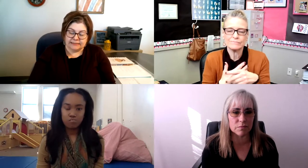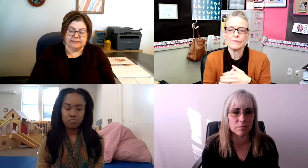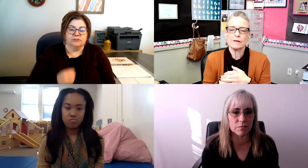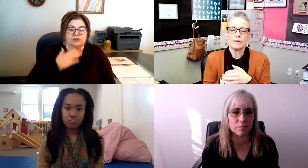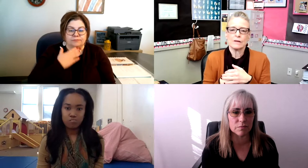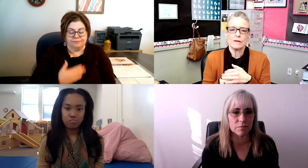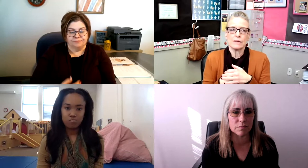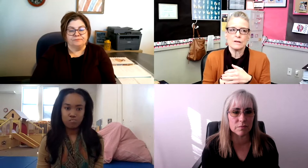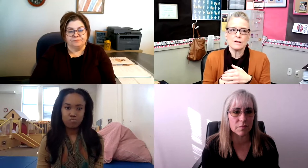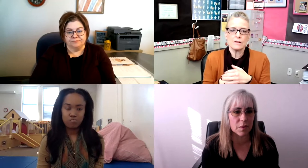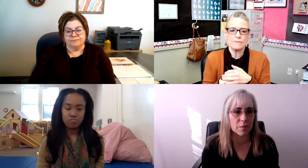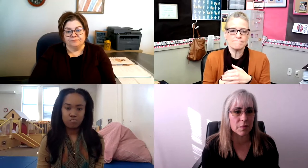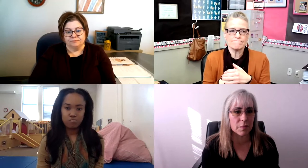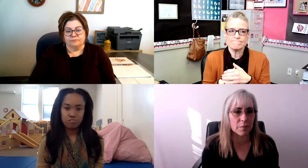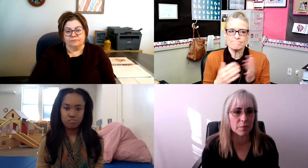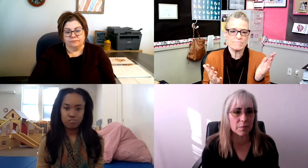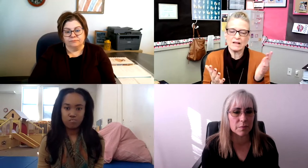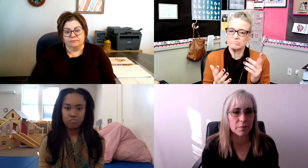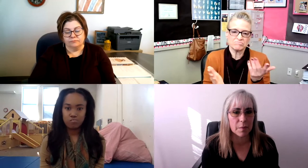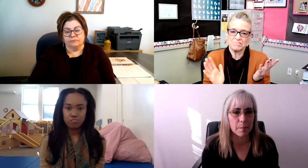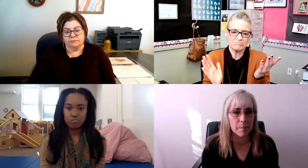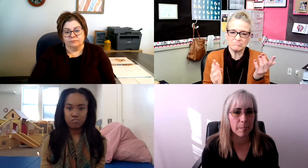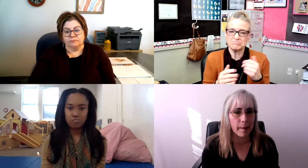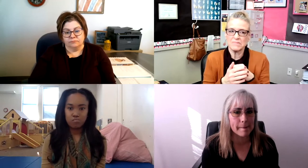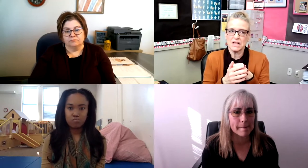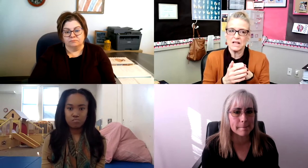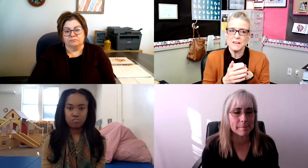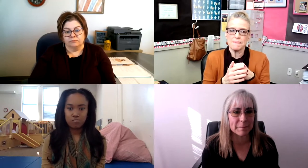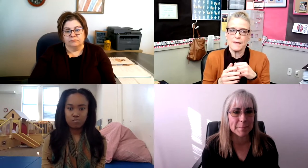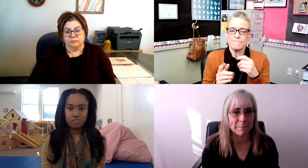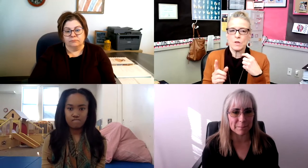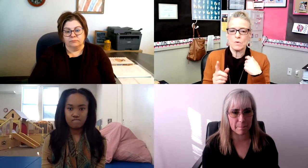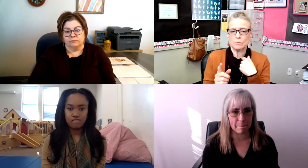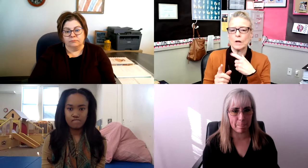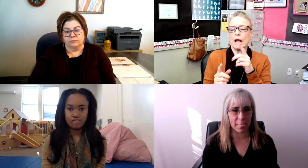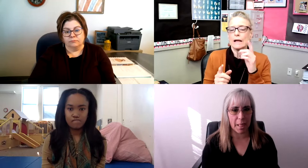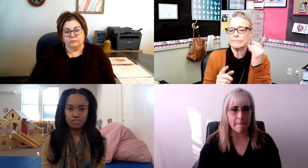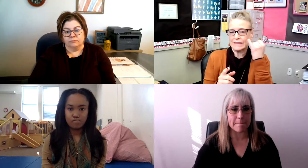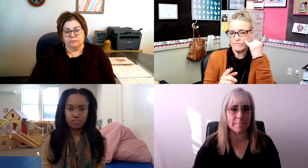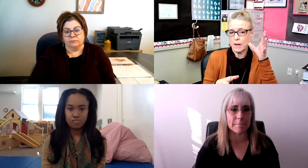about our program. That's good. Yeah, so